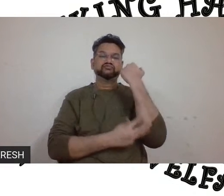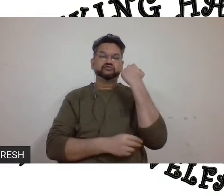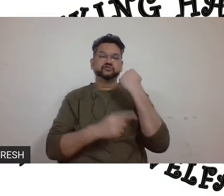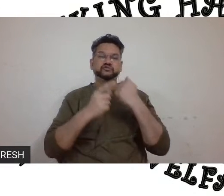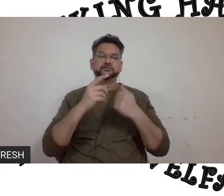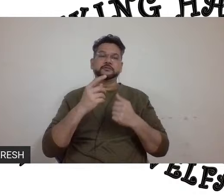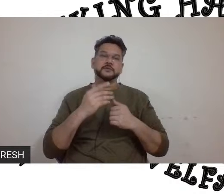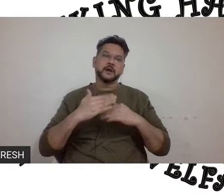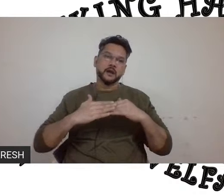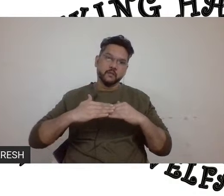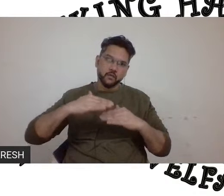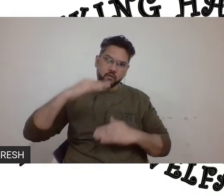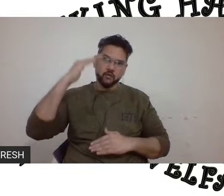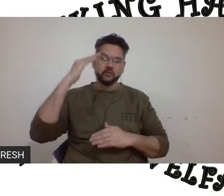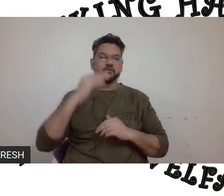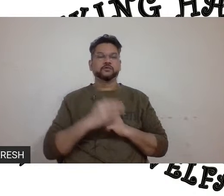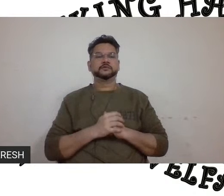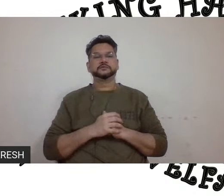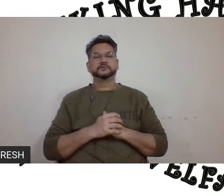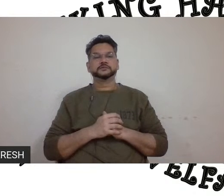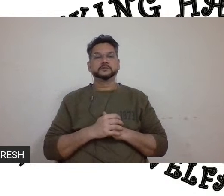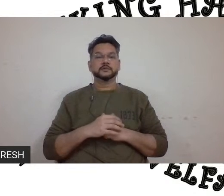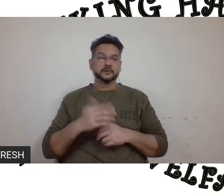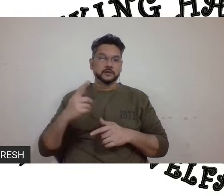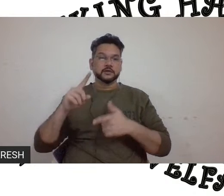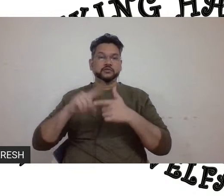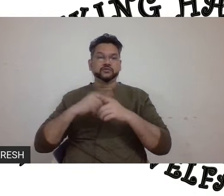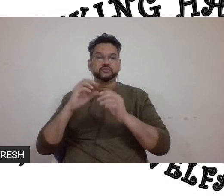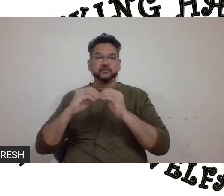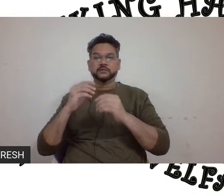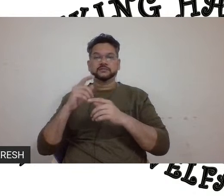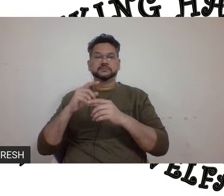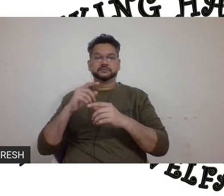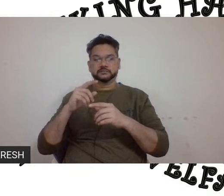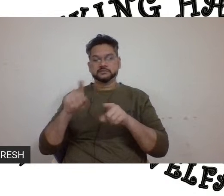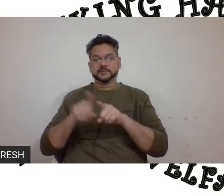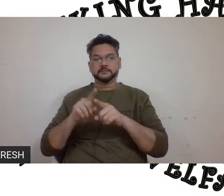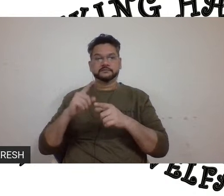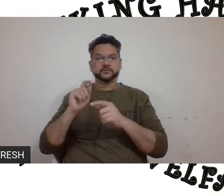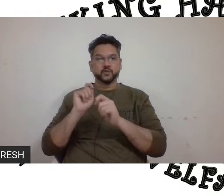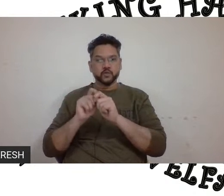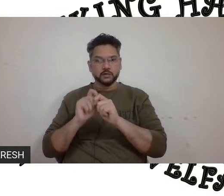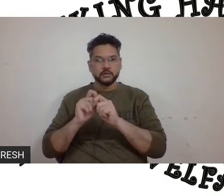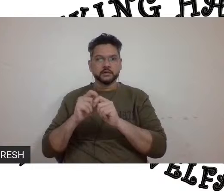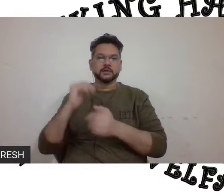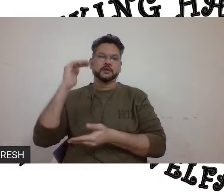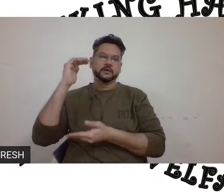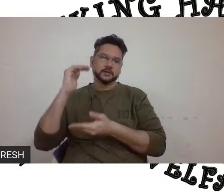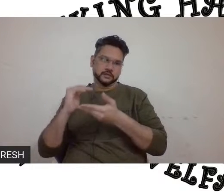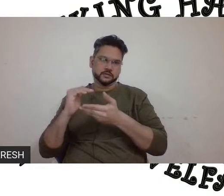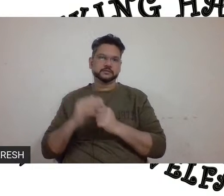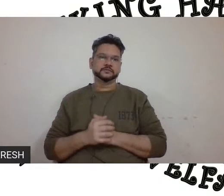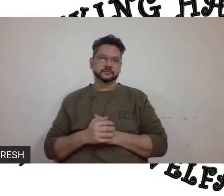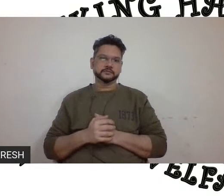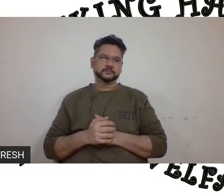and less economic engagement than the persons without disabilities.